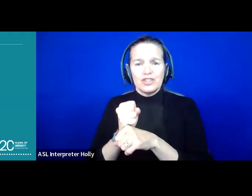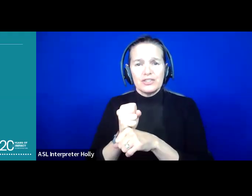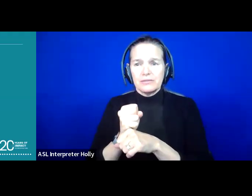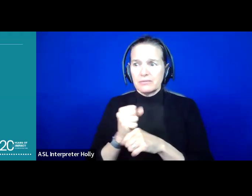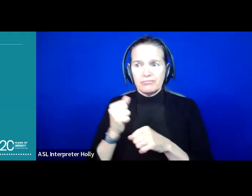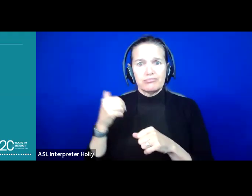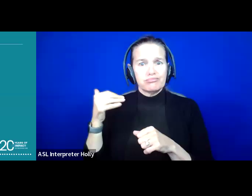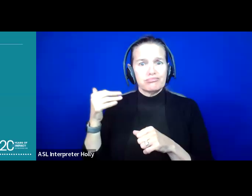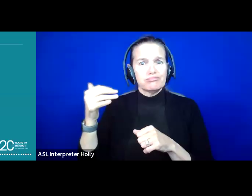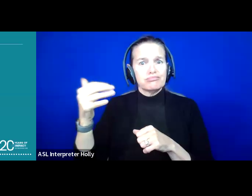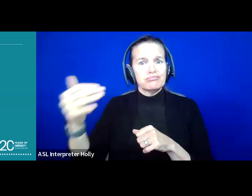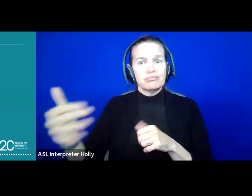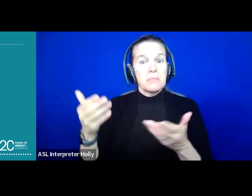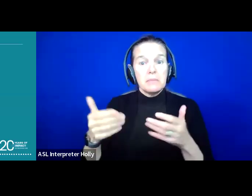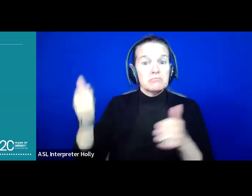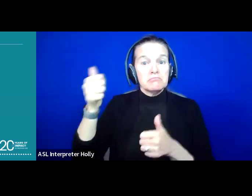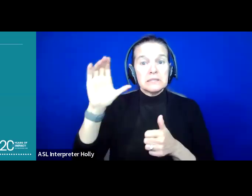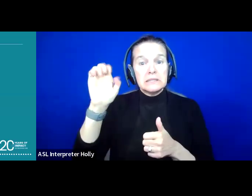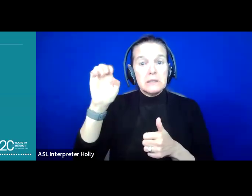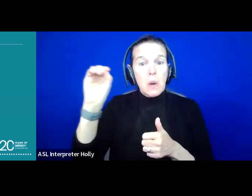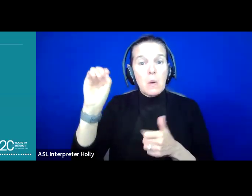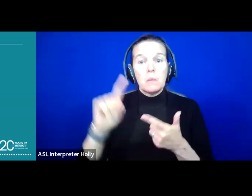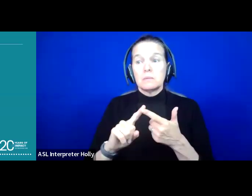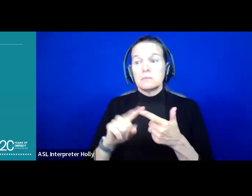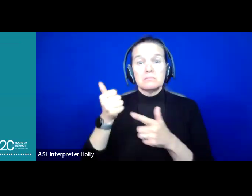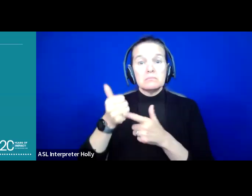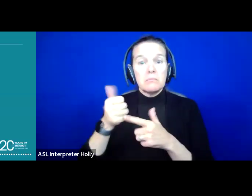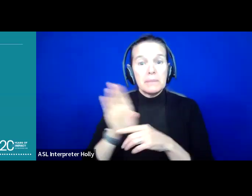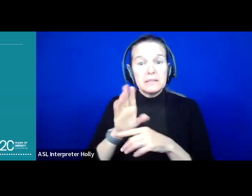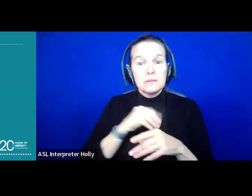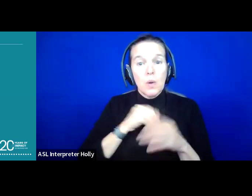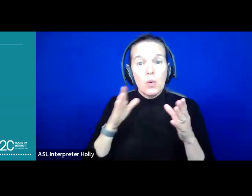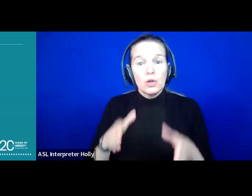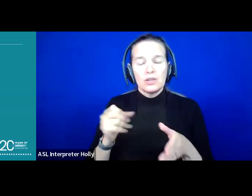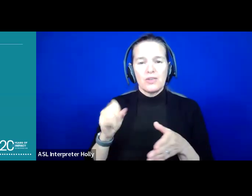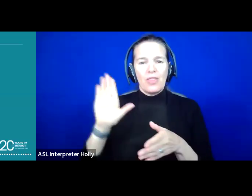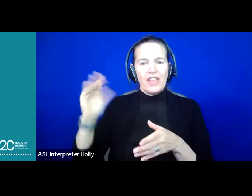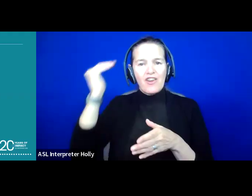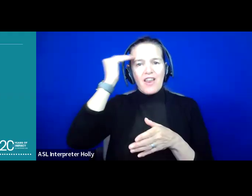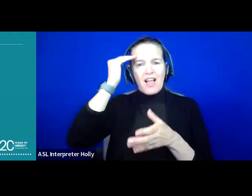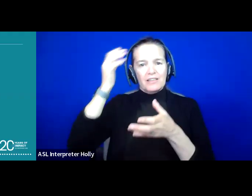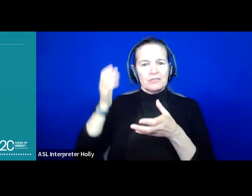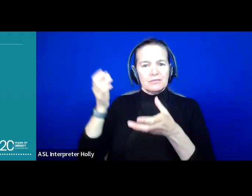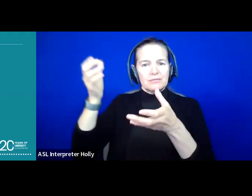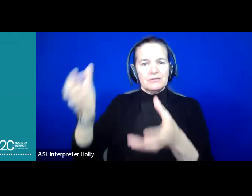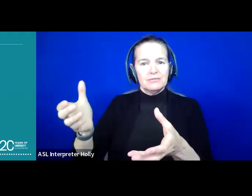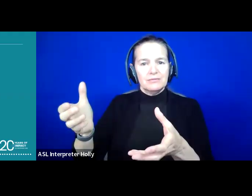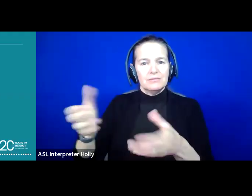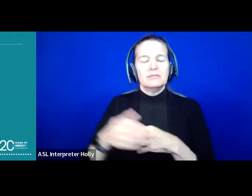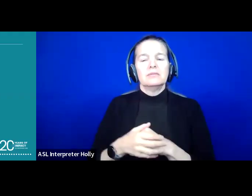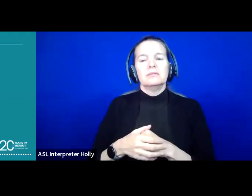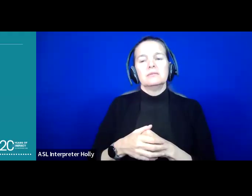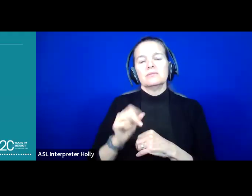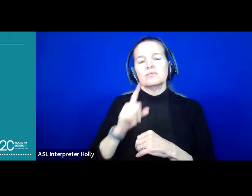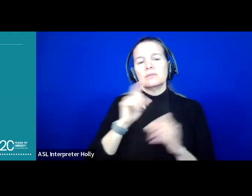career as a CEO, as a business owner, and they're bringing all that knowledge and wisdom to the table. So it's definitely an